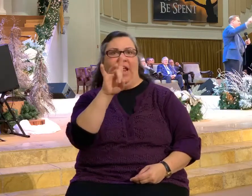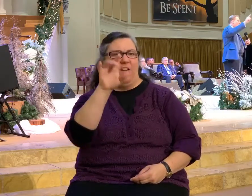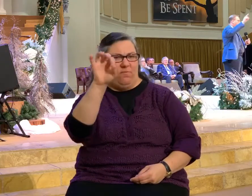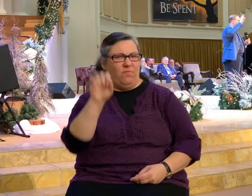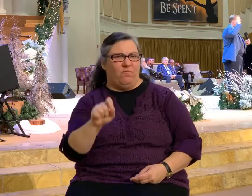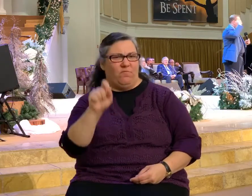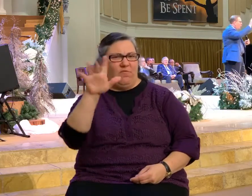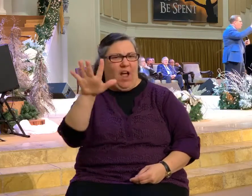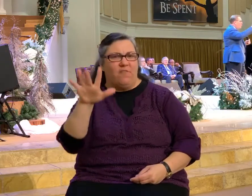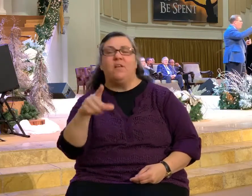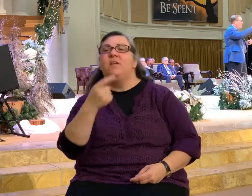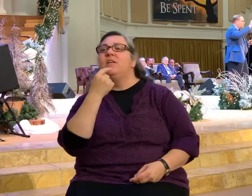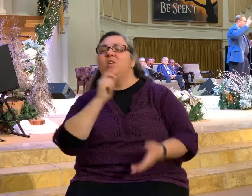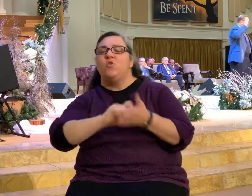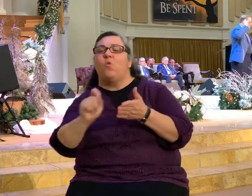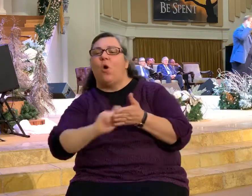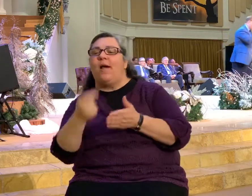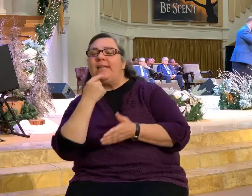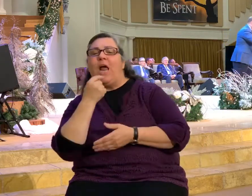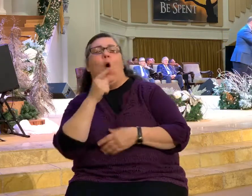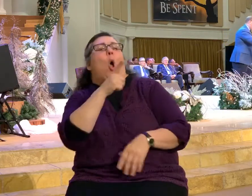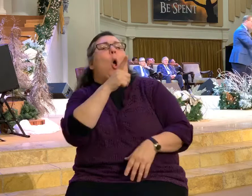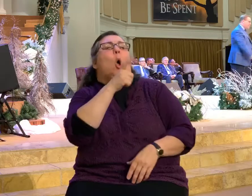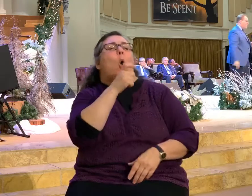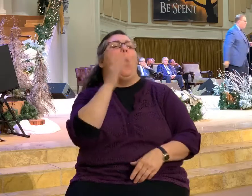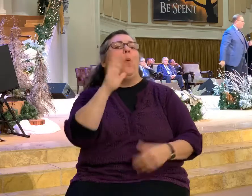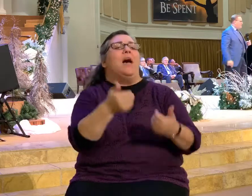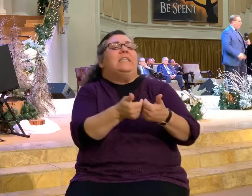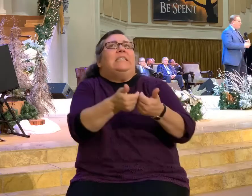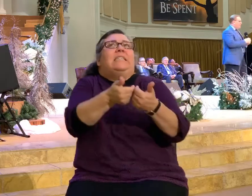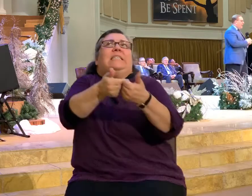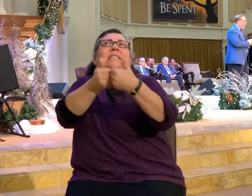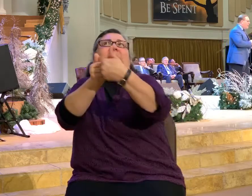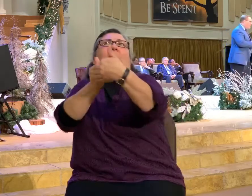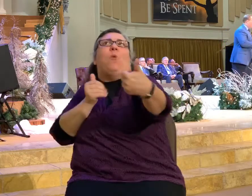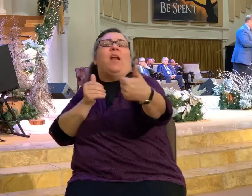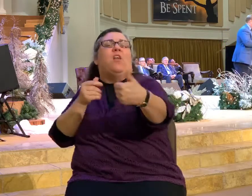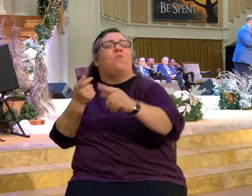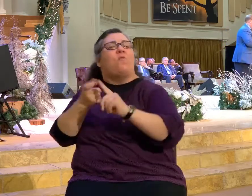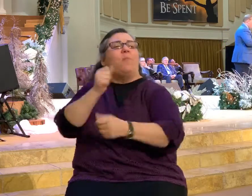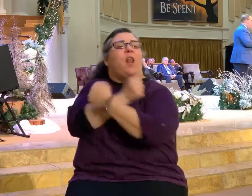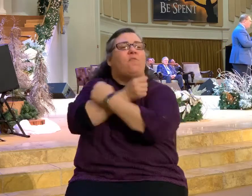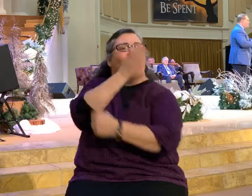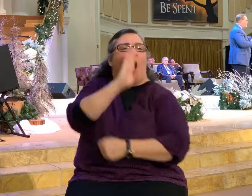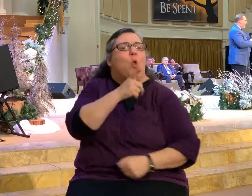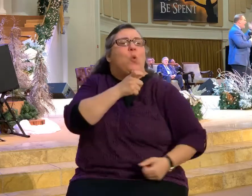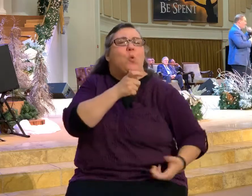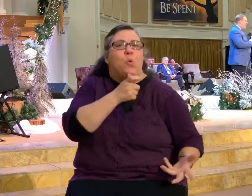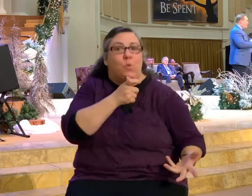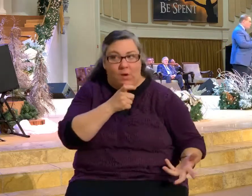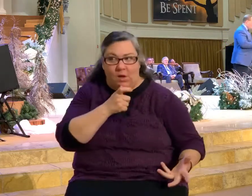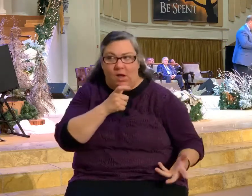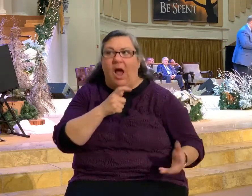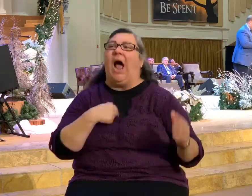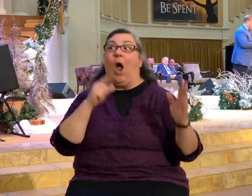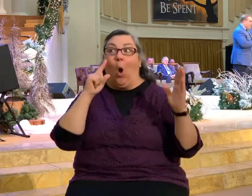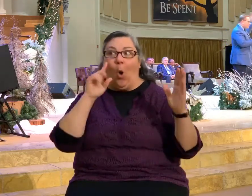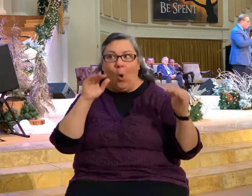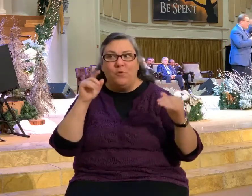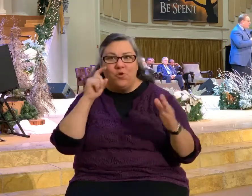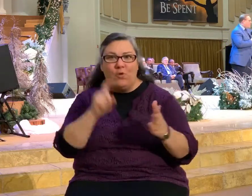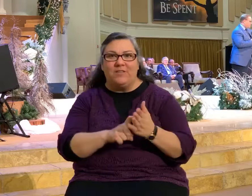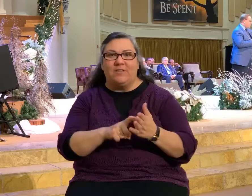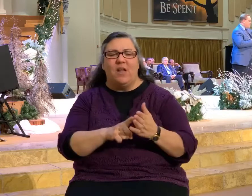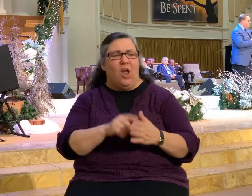he said these words, "Who shall separate us from the love of God?" Notice, I hope it comes alive now when you hear it.